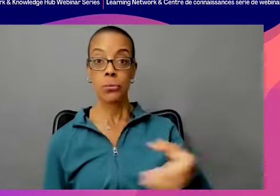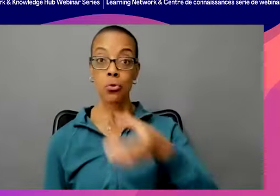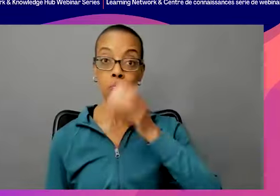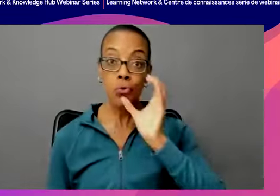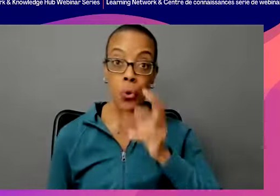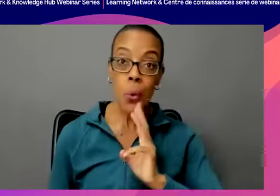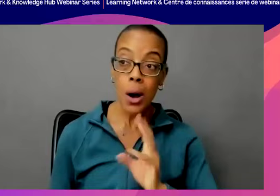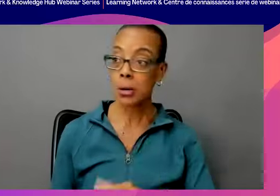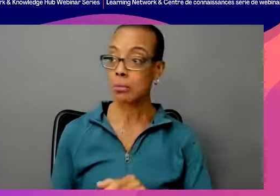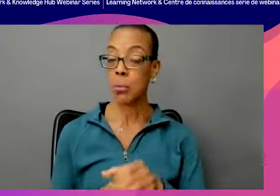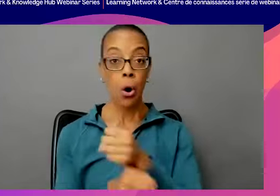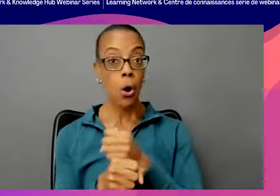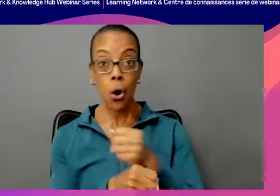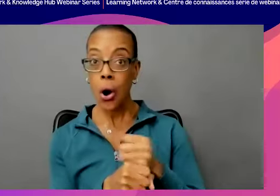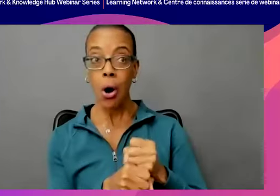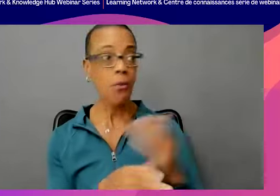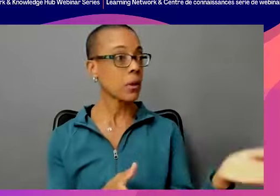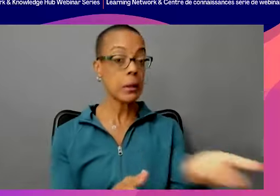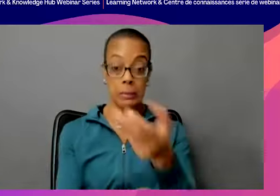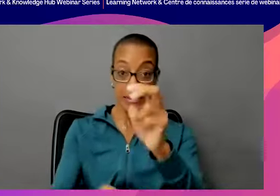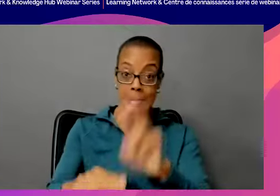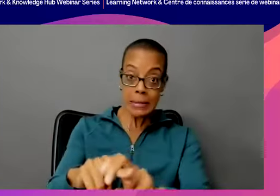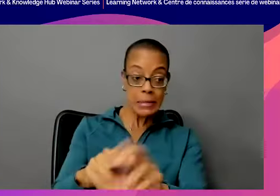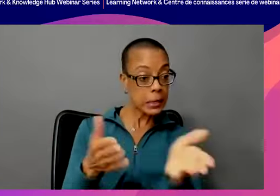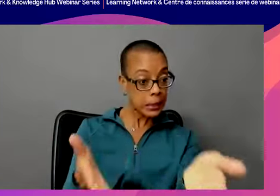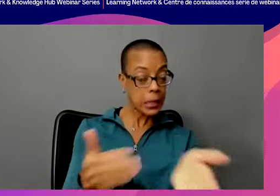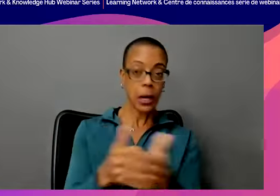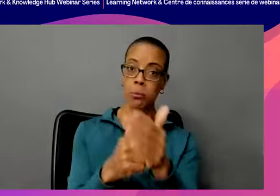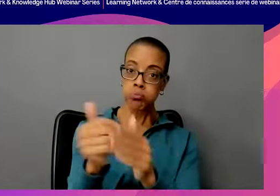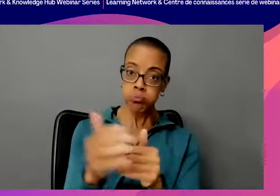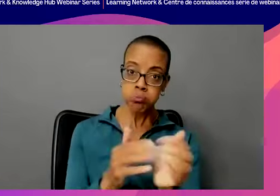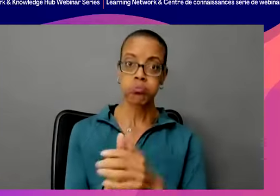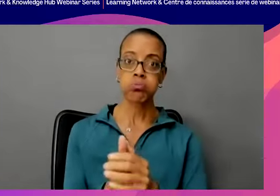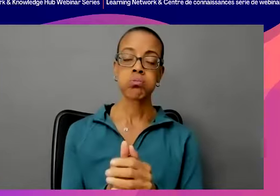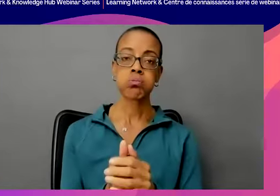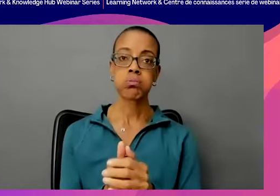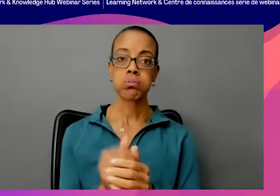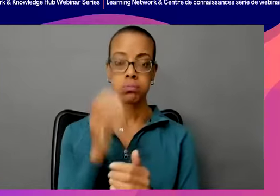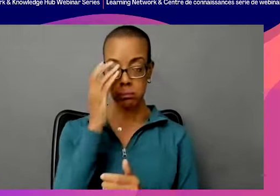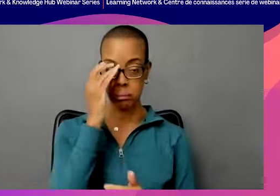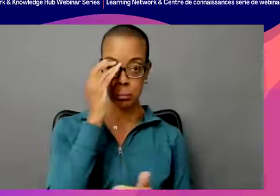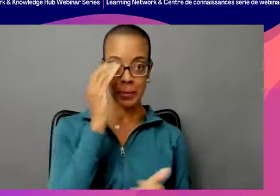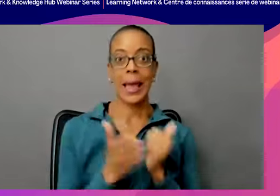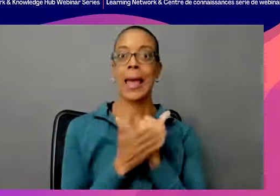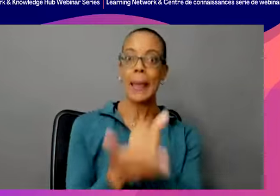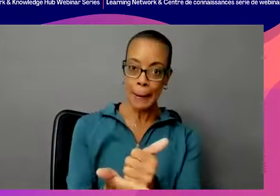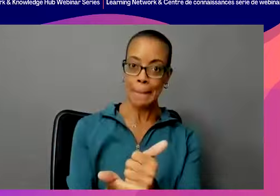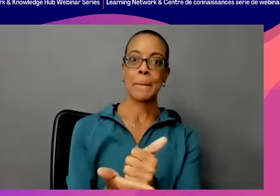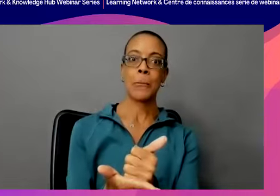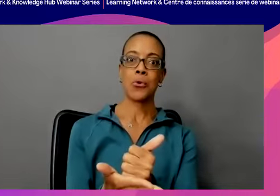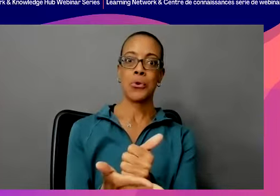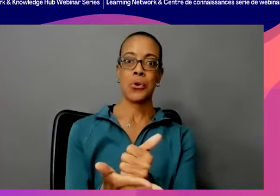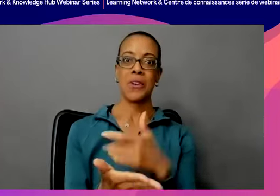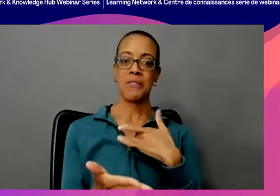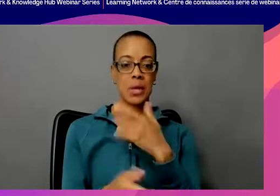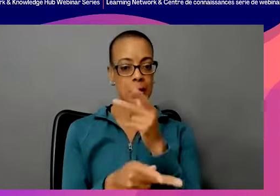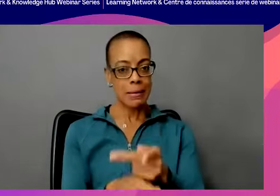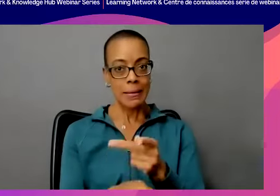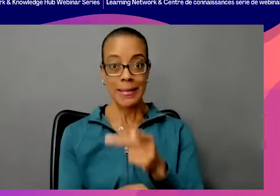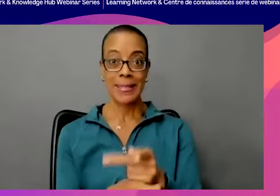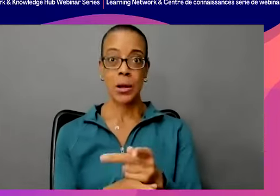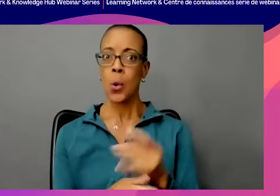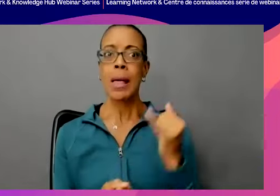down, say, have a seat, you know, while you take care of her children, help her feel cared for, because you don't know when the